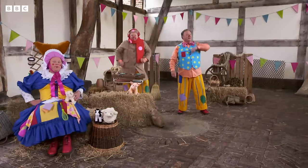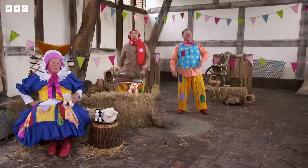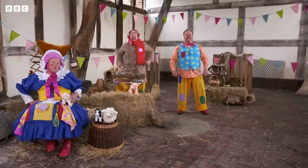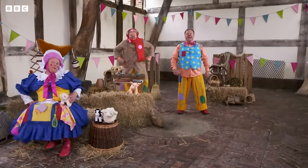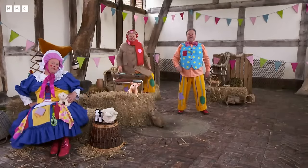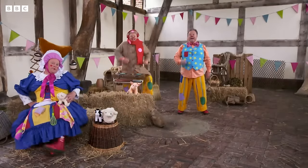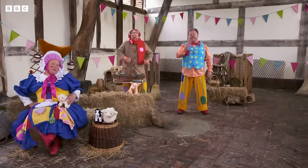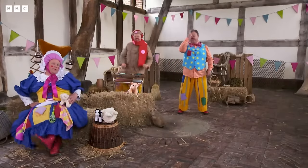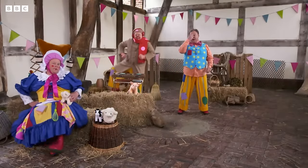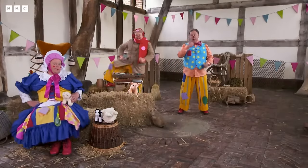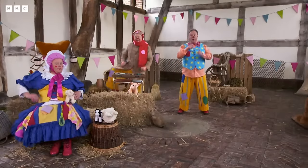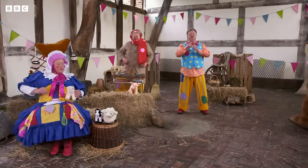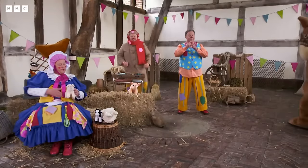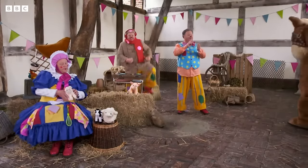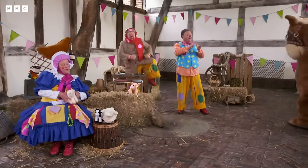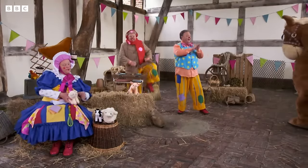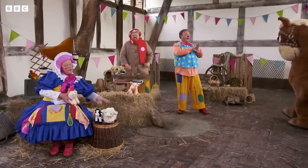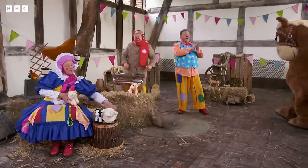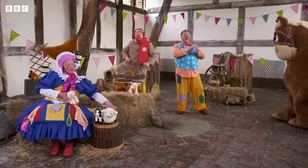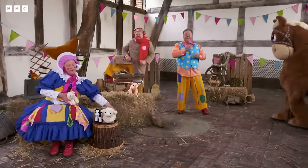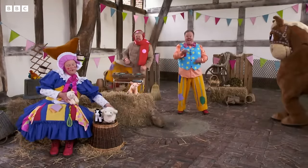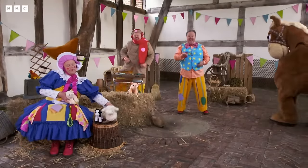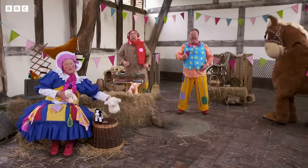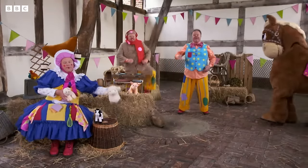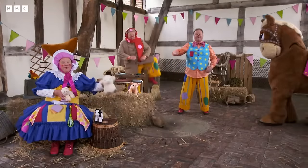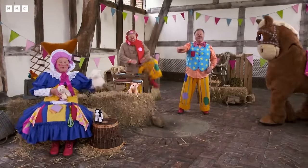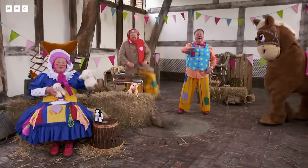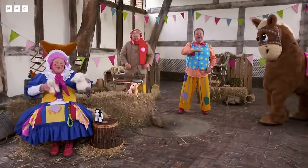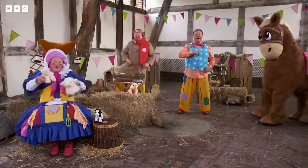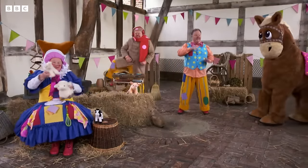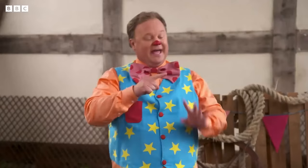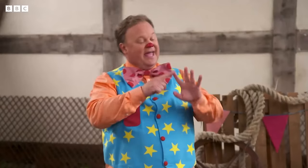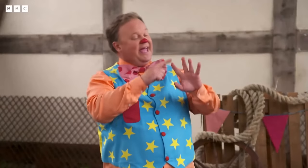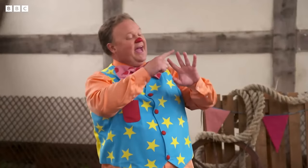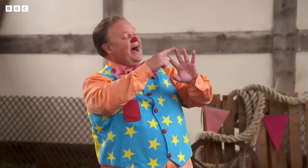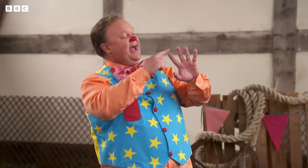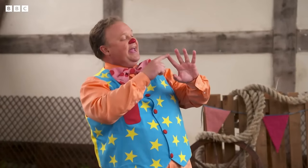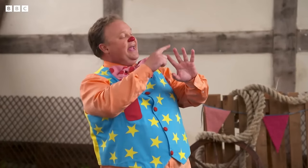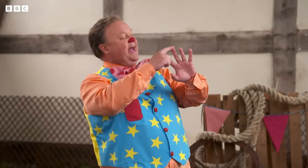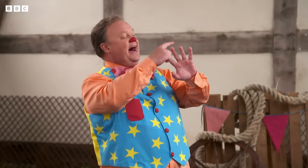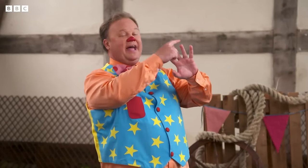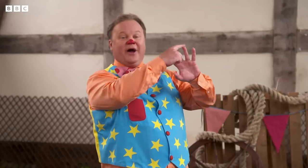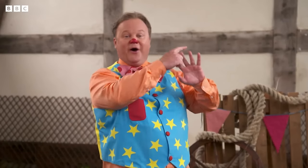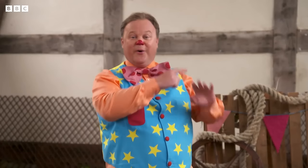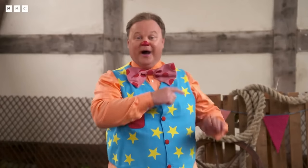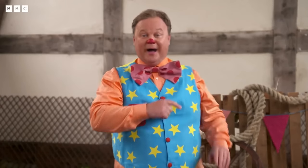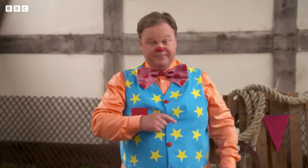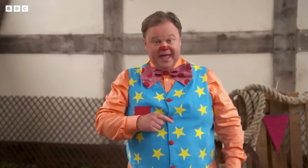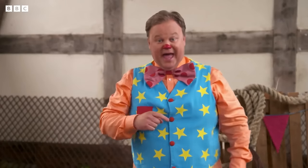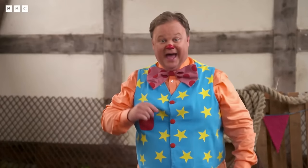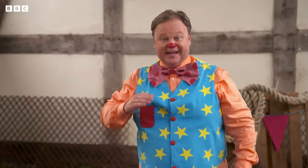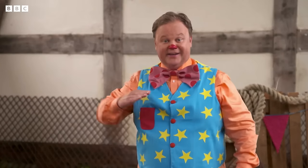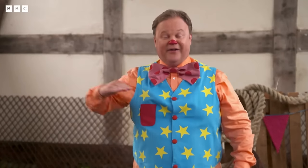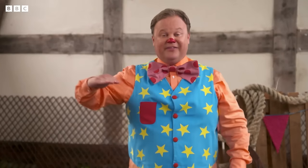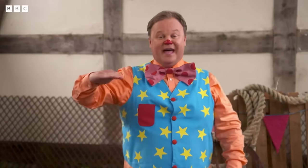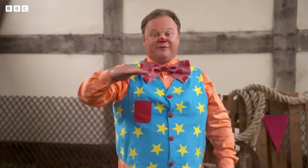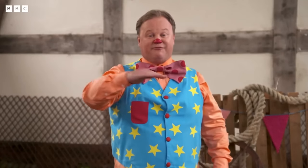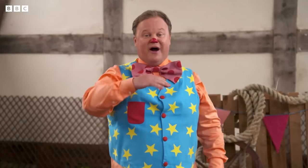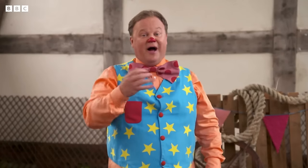Spotty. Old MacDonald had a farm, E-I-E-I-O. And on that farm